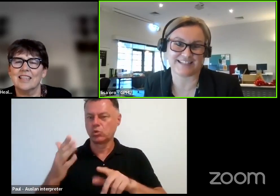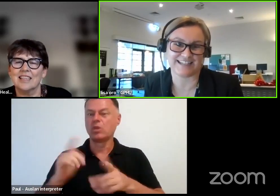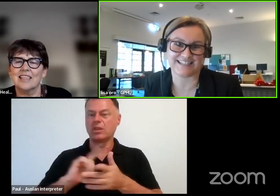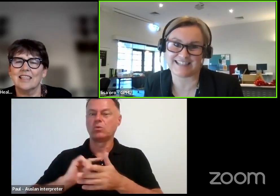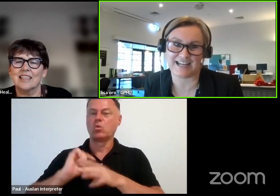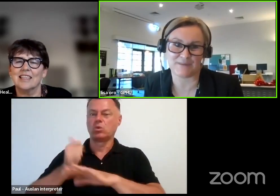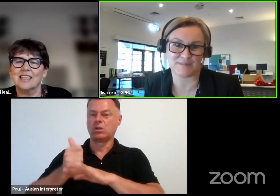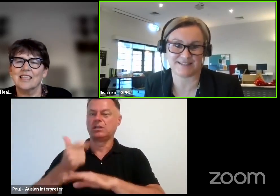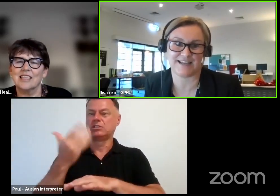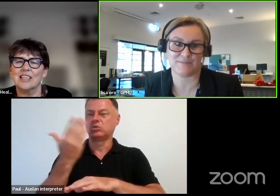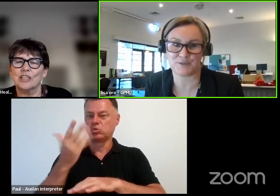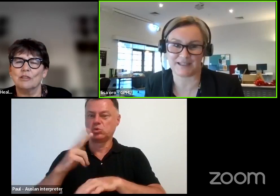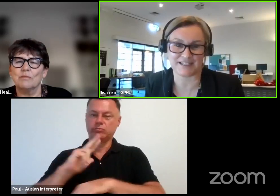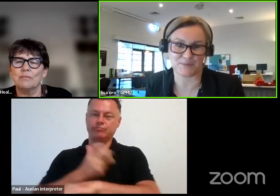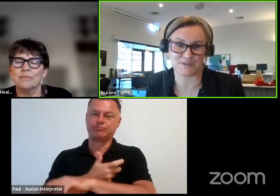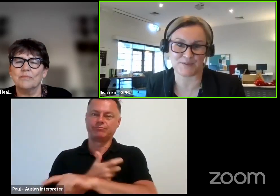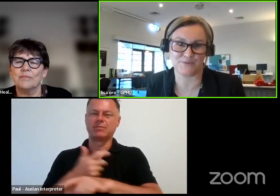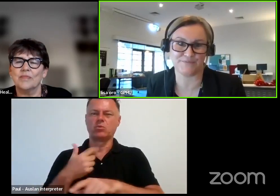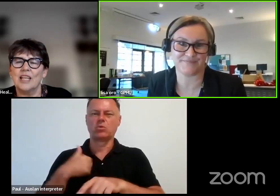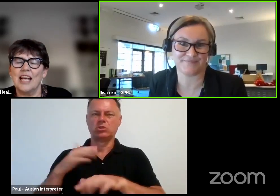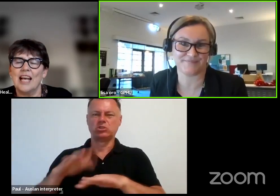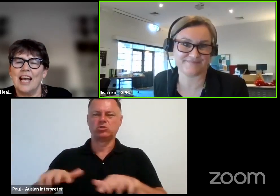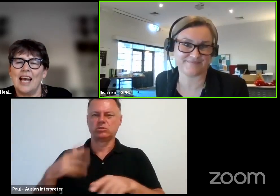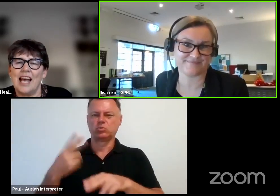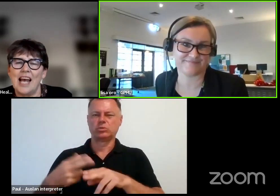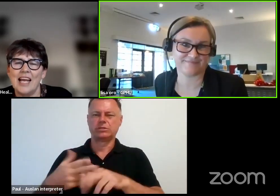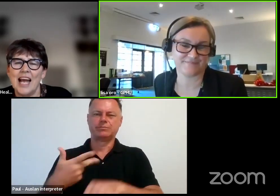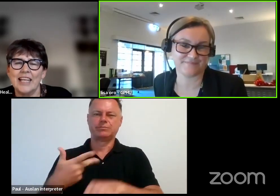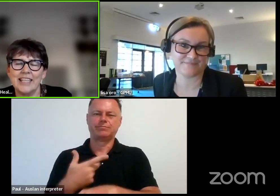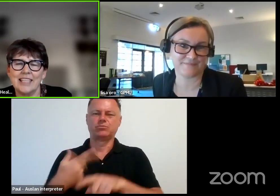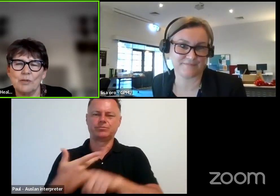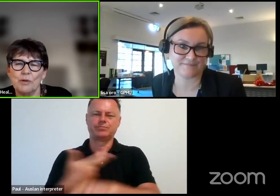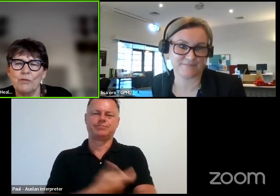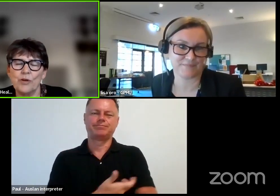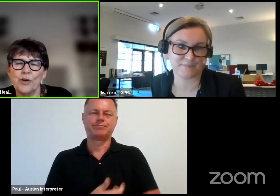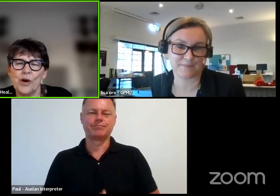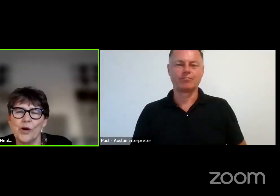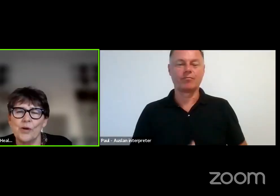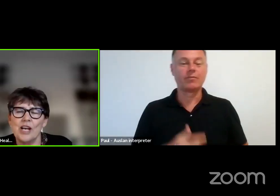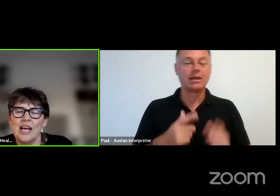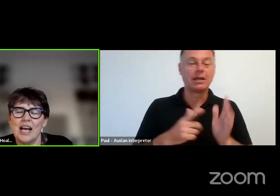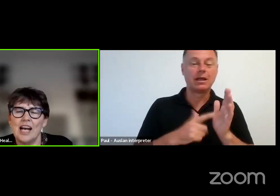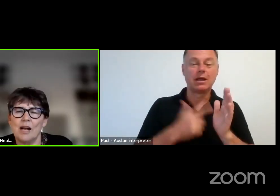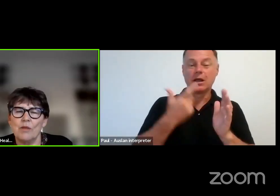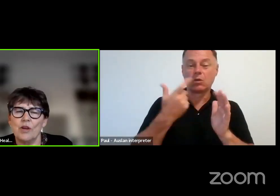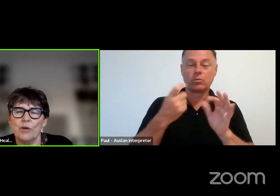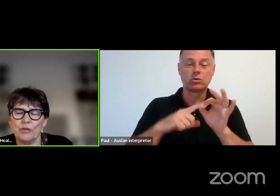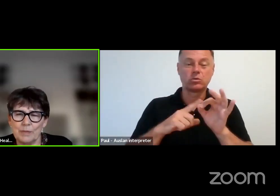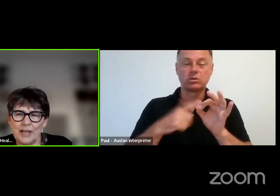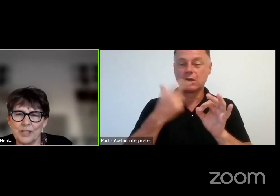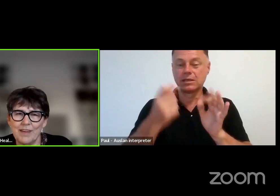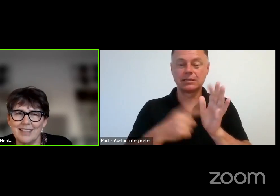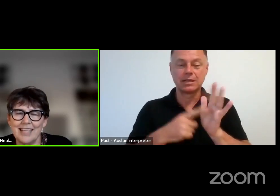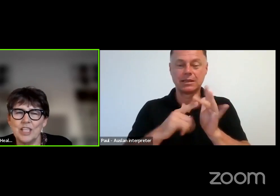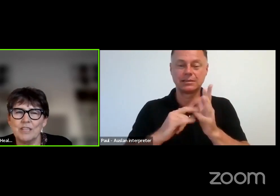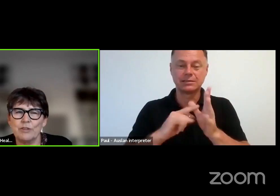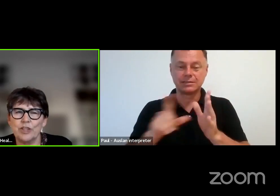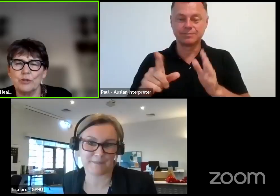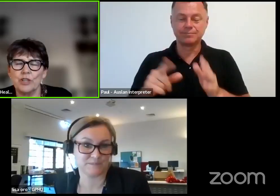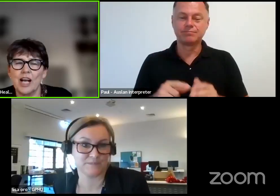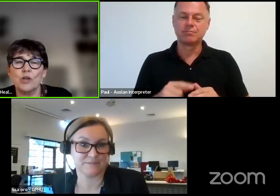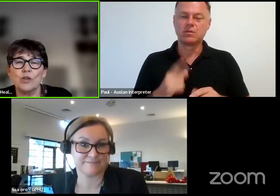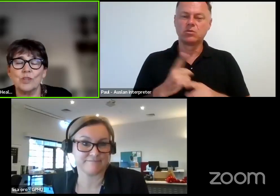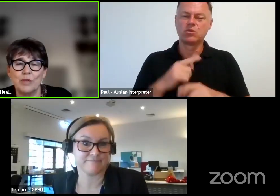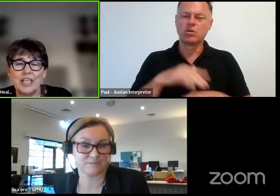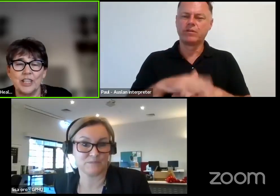available and vaccinations in arms as quickly as possible. And Lisa, before you go, With respect to vaccinations